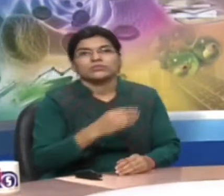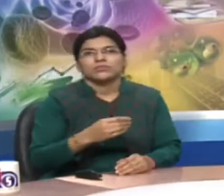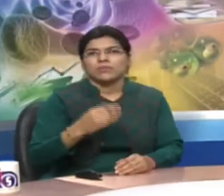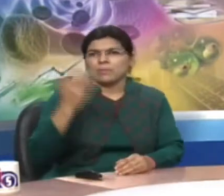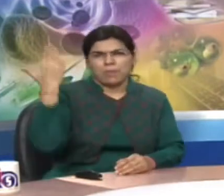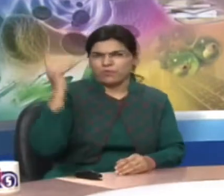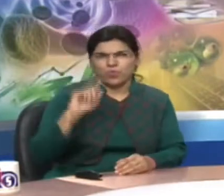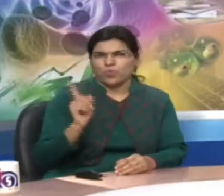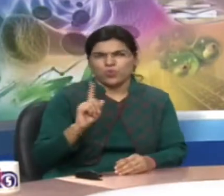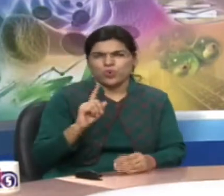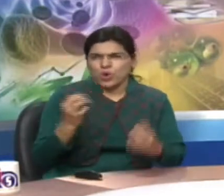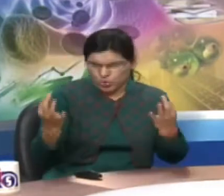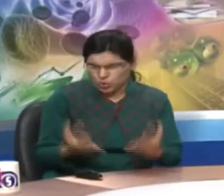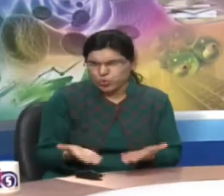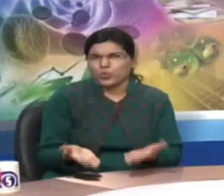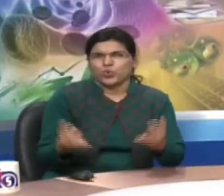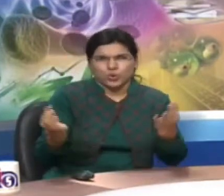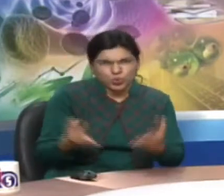Opposite will be unused.